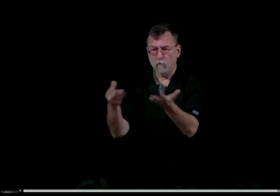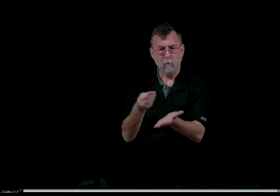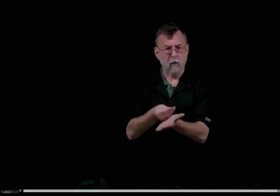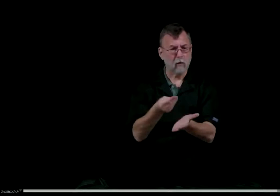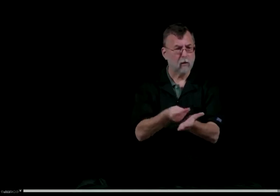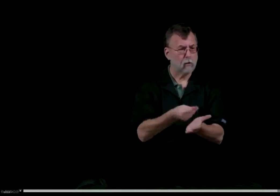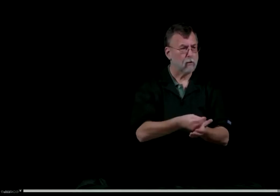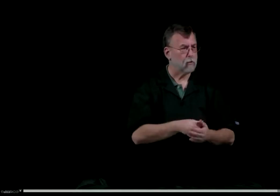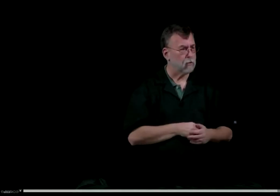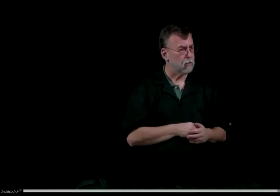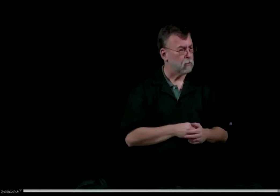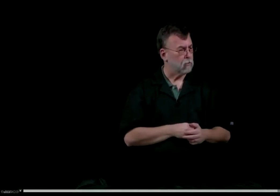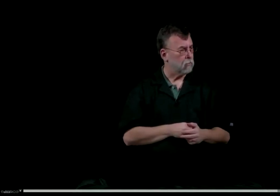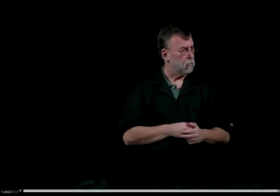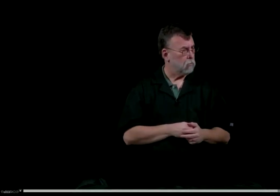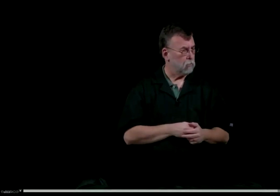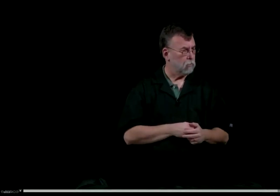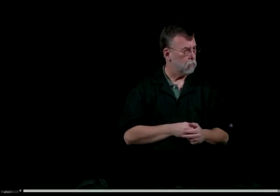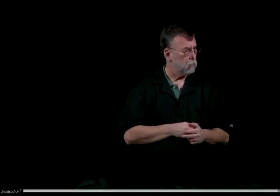Care for other people.